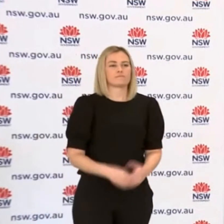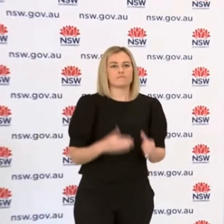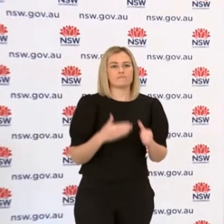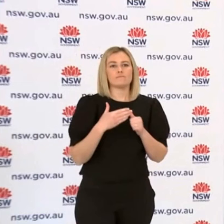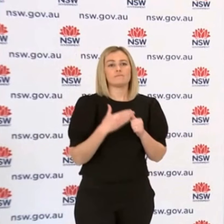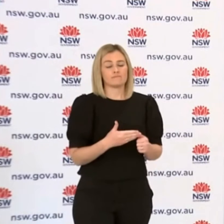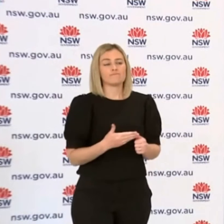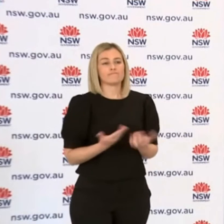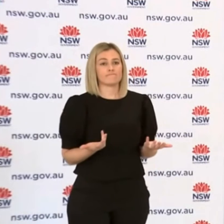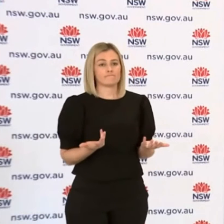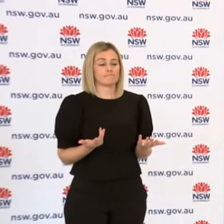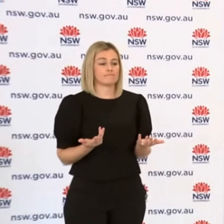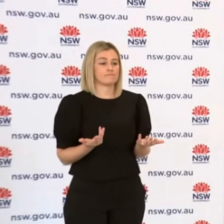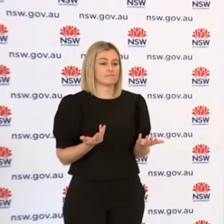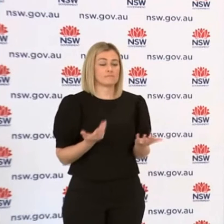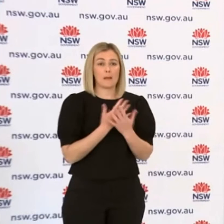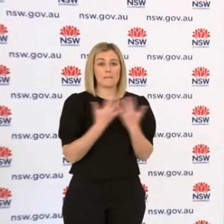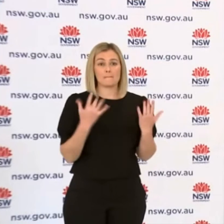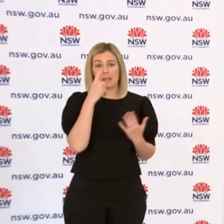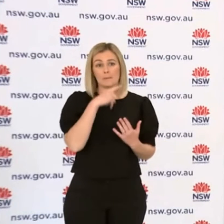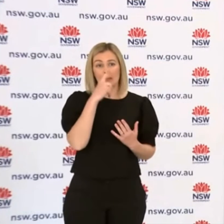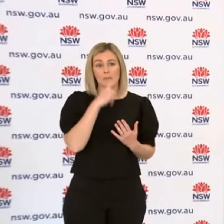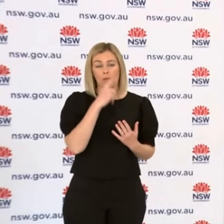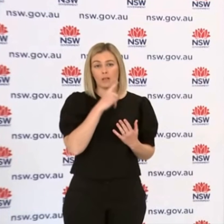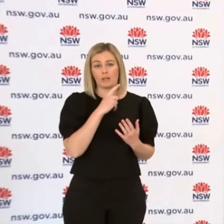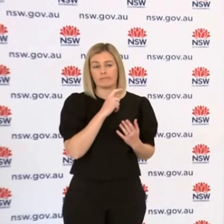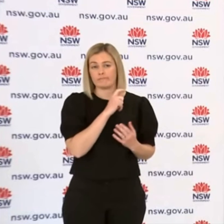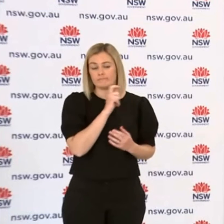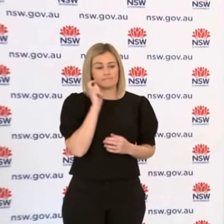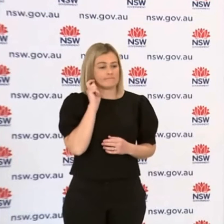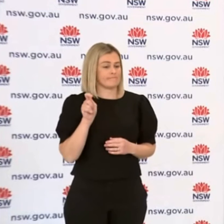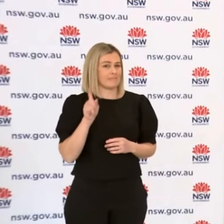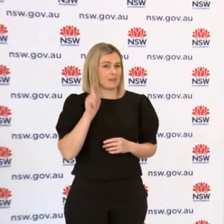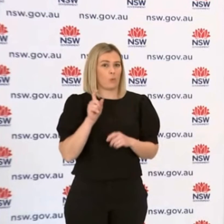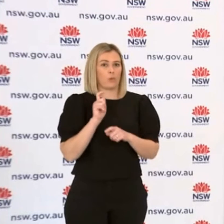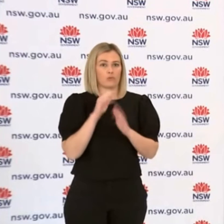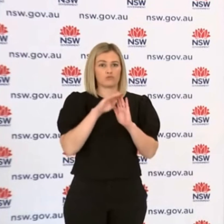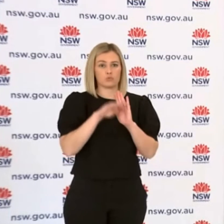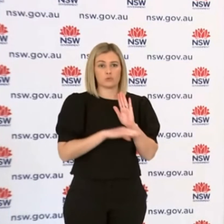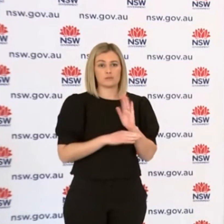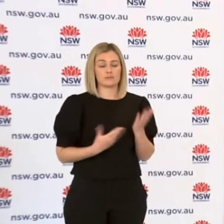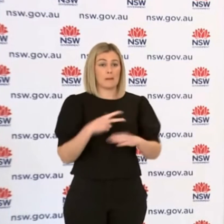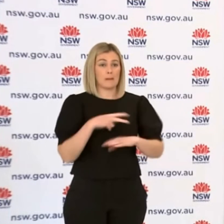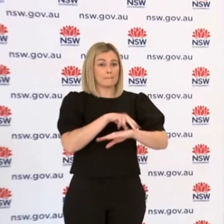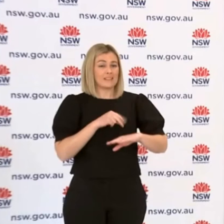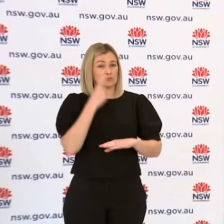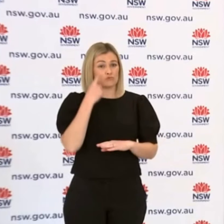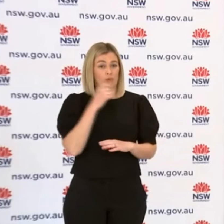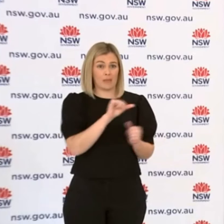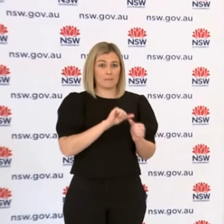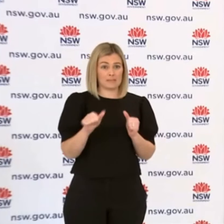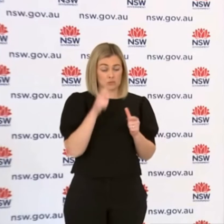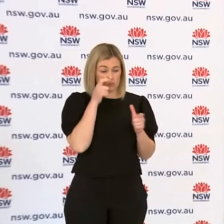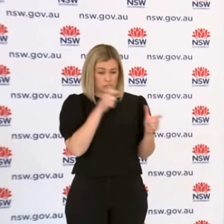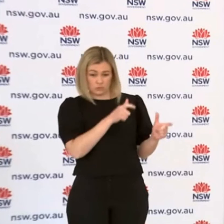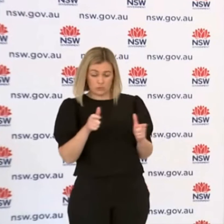people are doing things they shouldn't be doing. And the police are doing their best to ensure